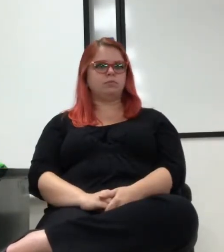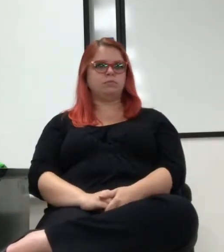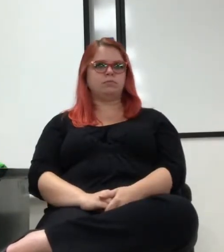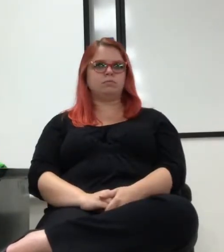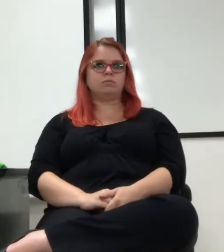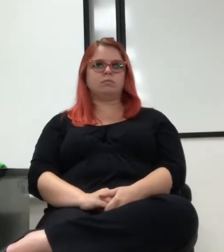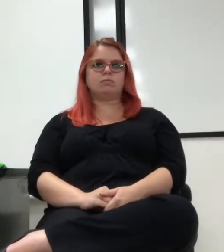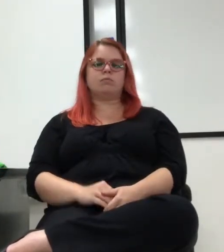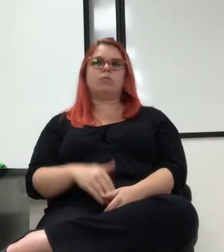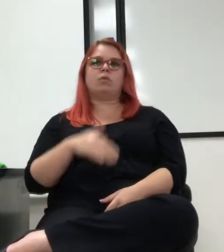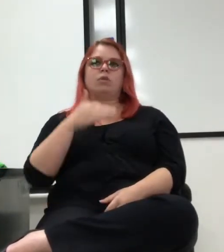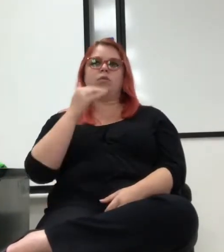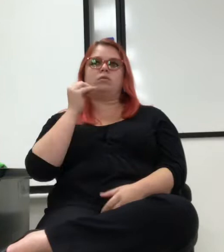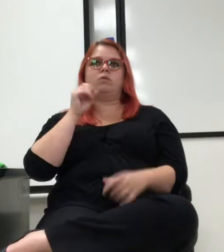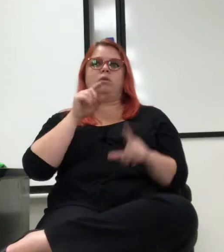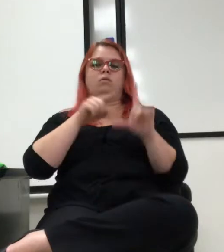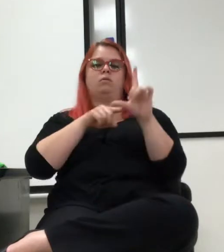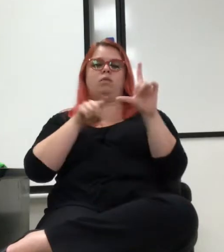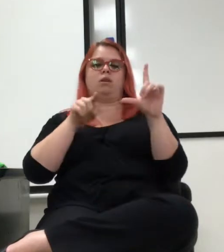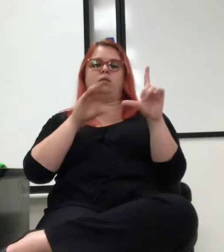So at this oxygen tension,